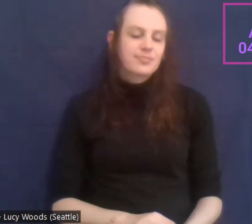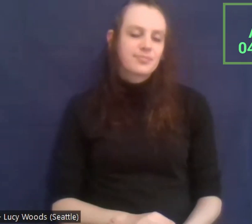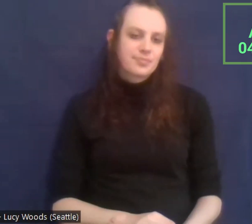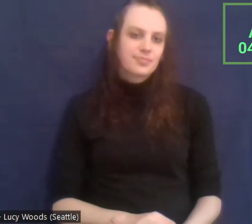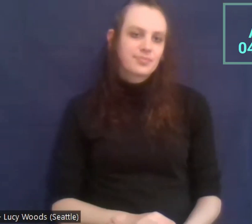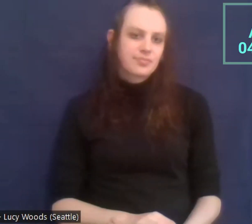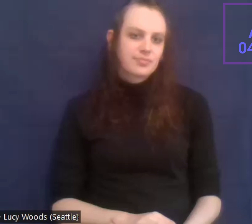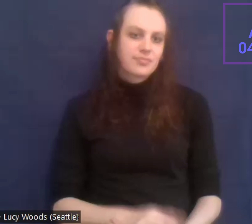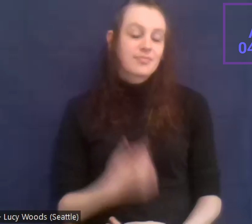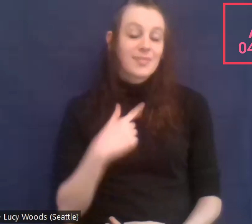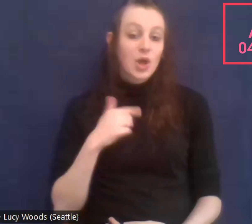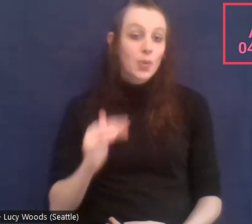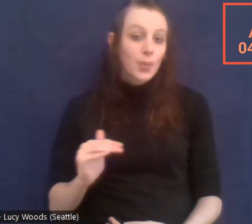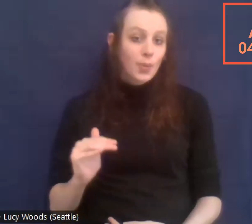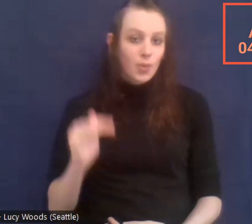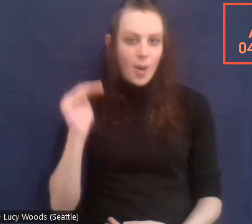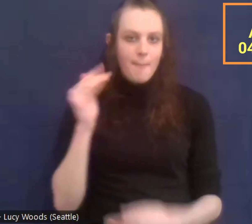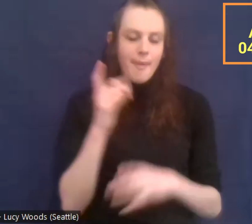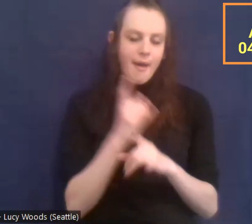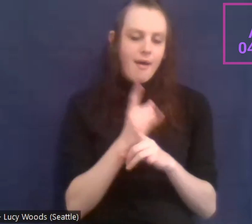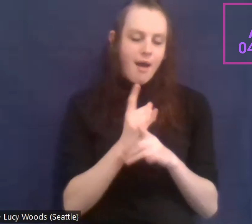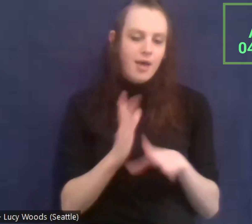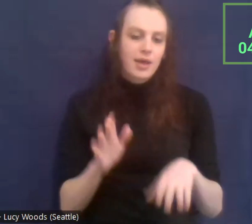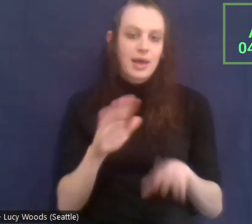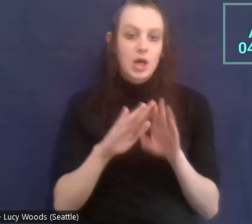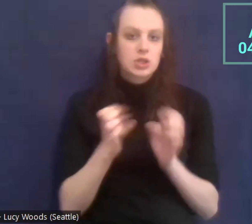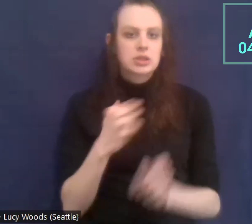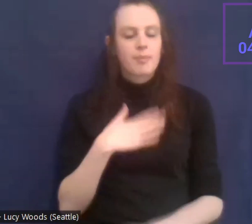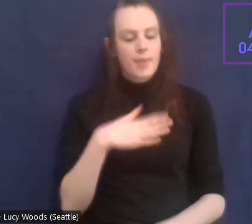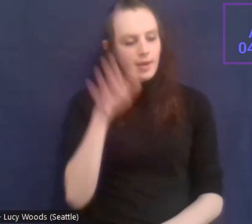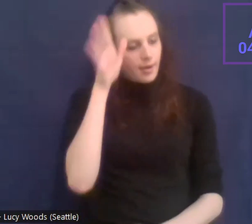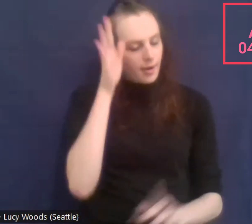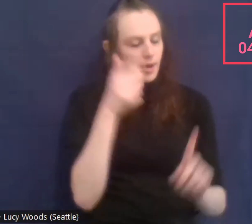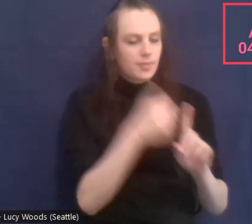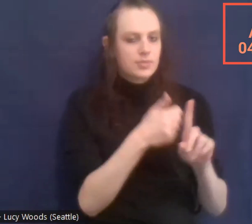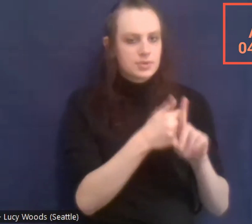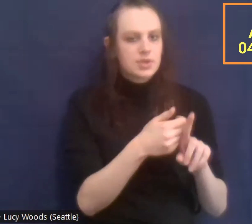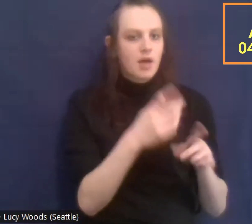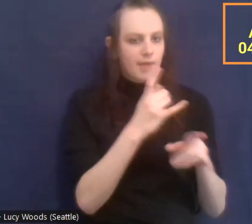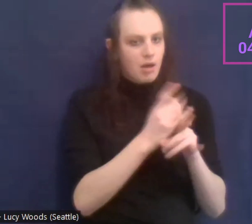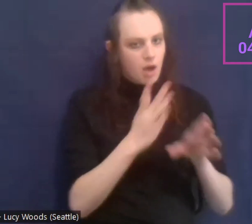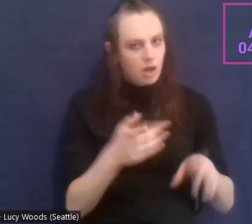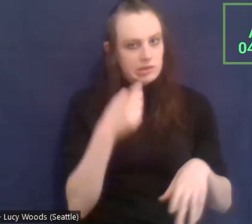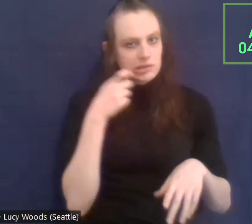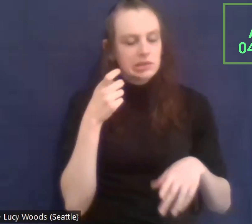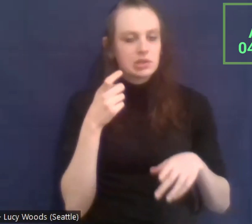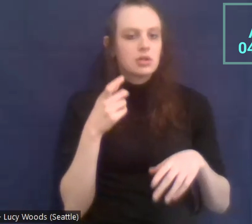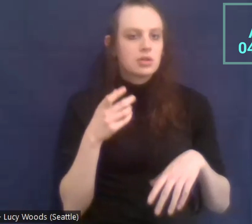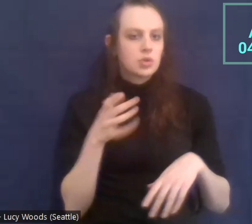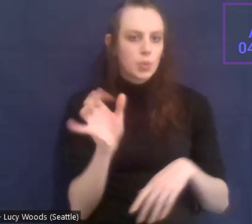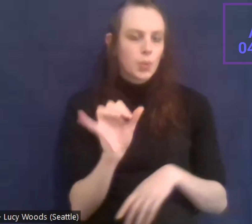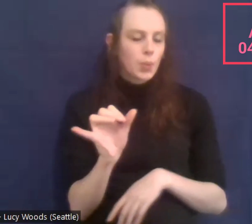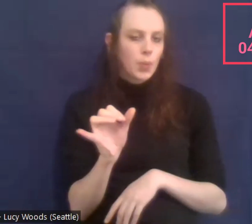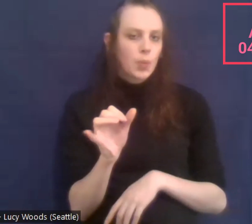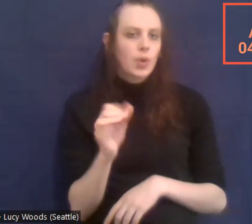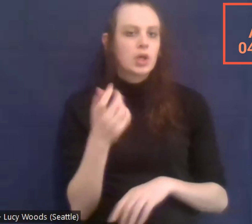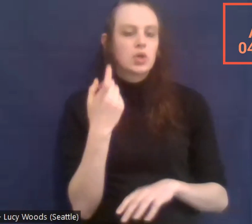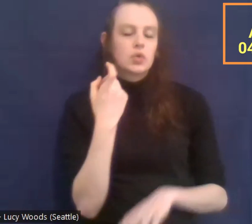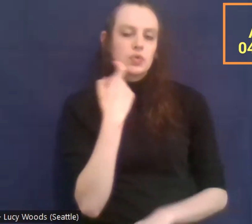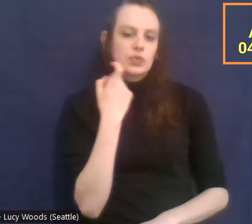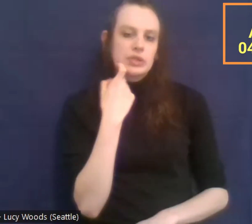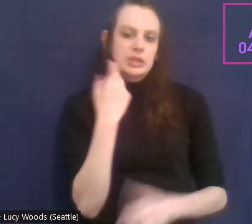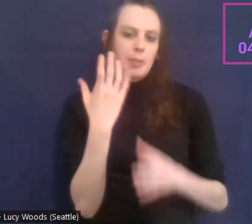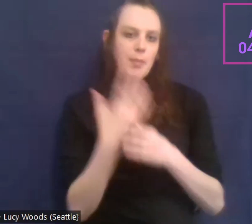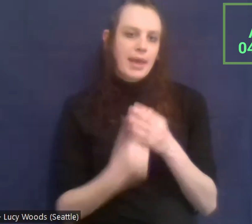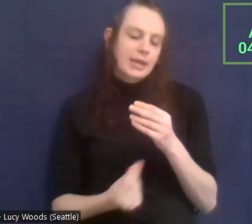I grew up in an alcoholic household. My dad's an alcoholic and a drug addict, or was. He recently passed away a couple days